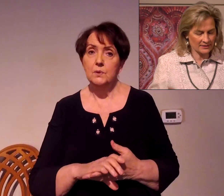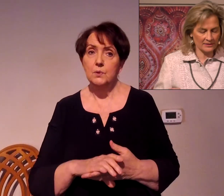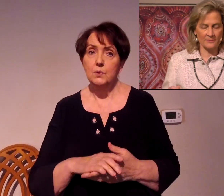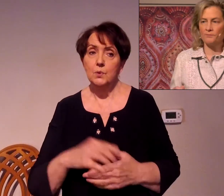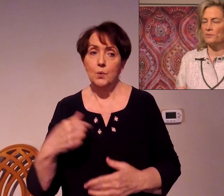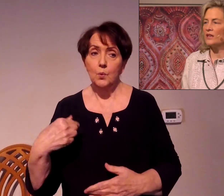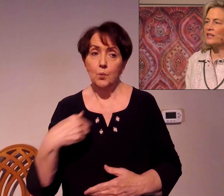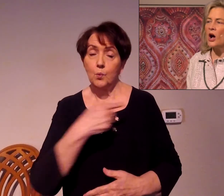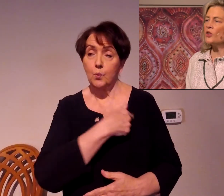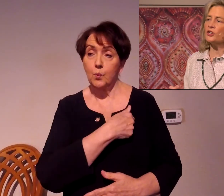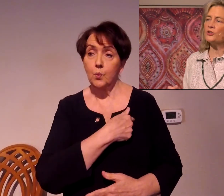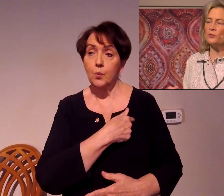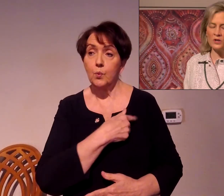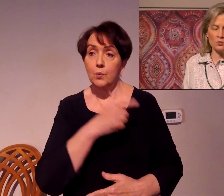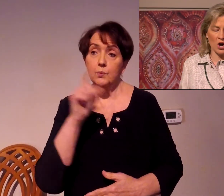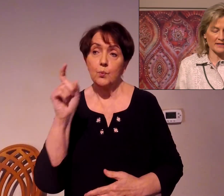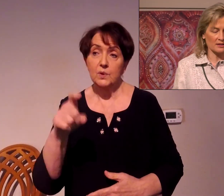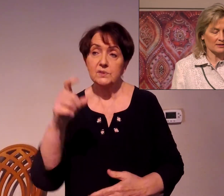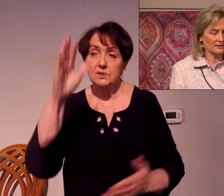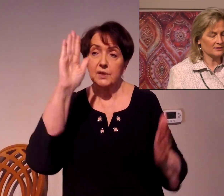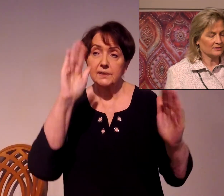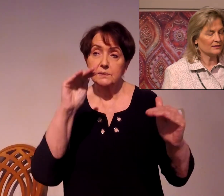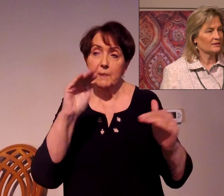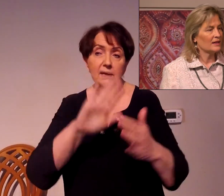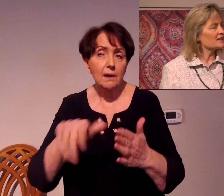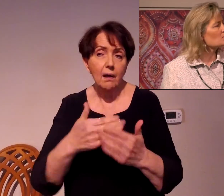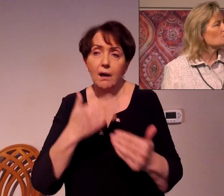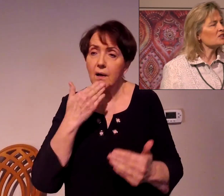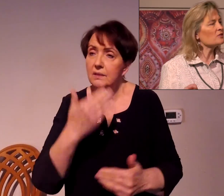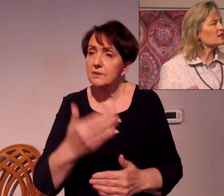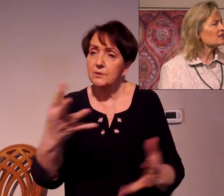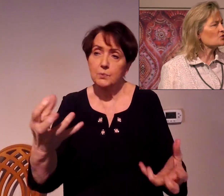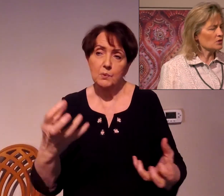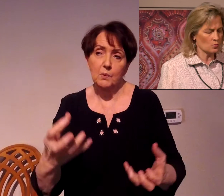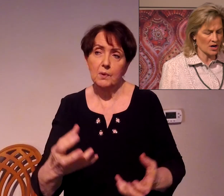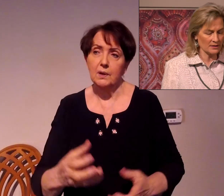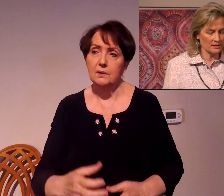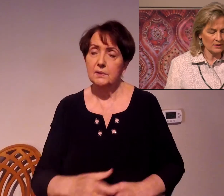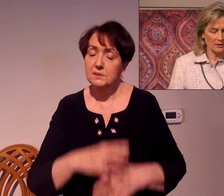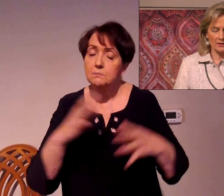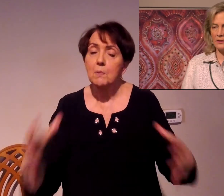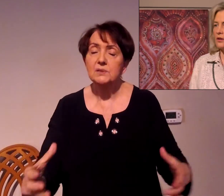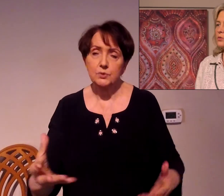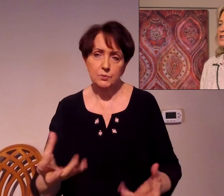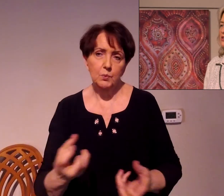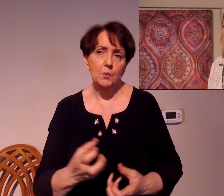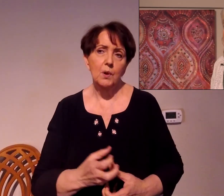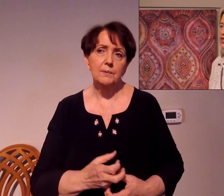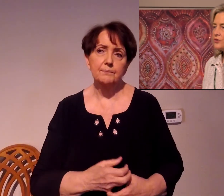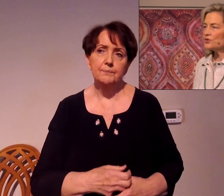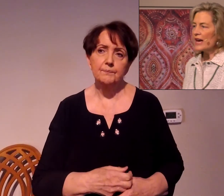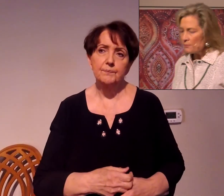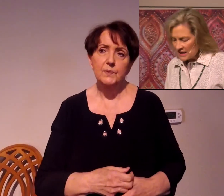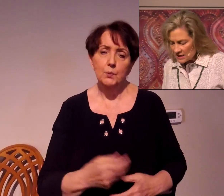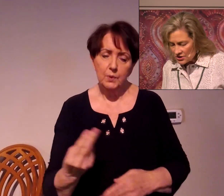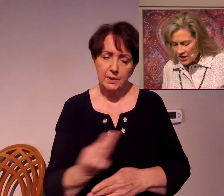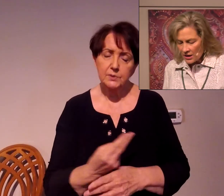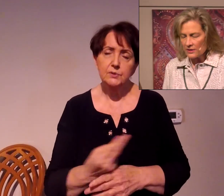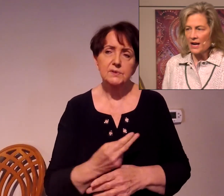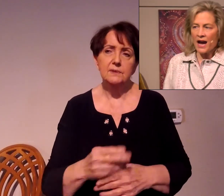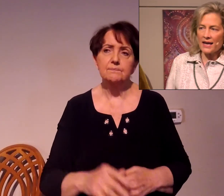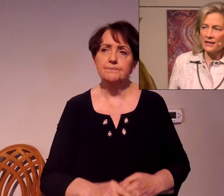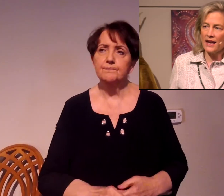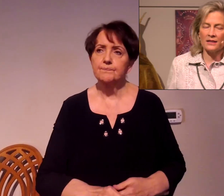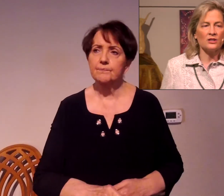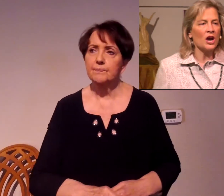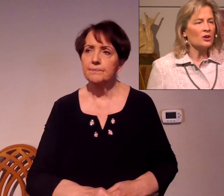expect that all the good that we want, as much of it as we want, we can take and use. That means